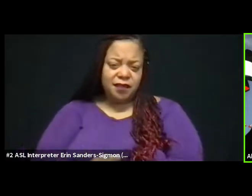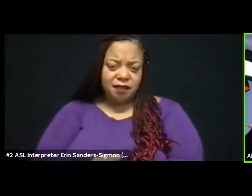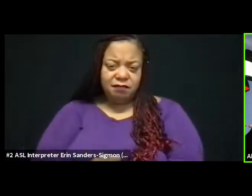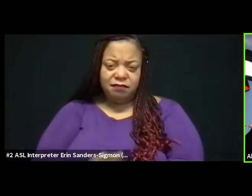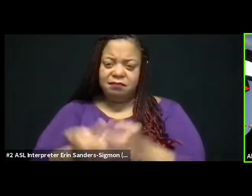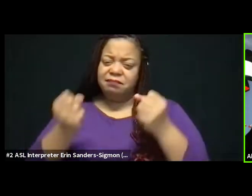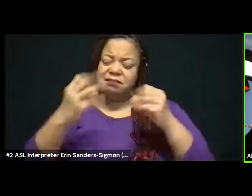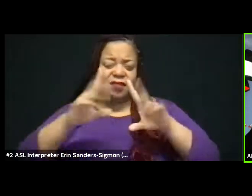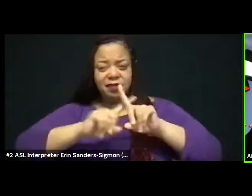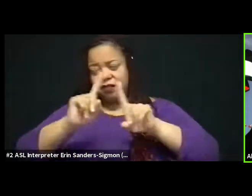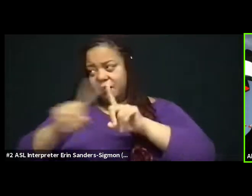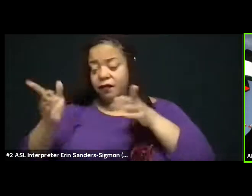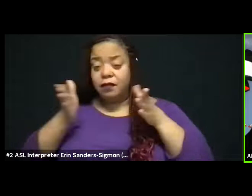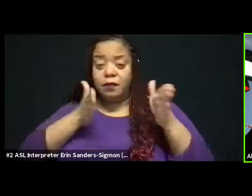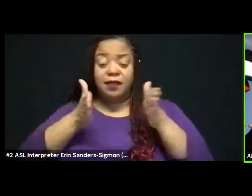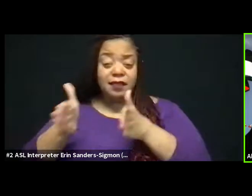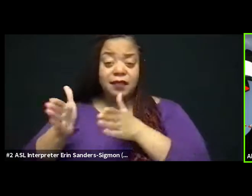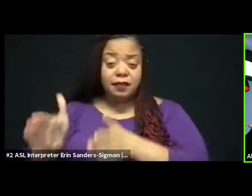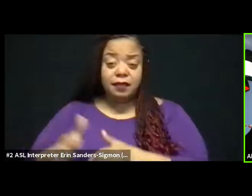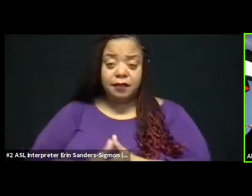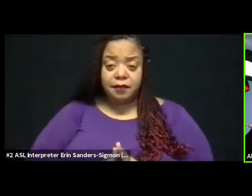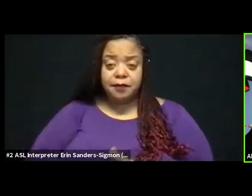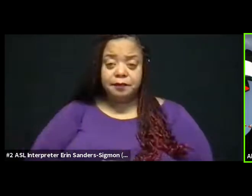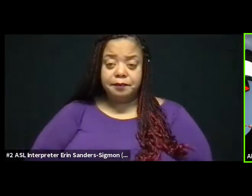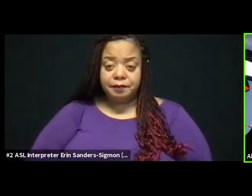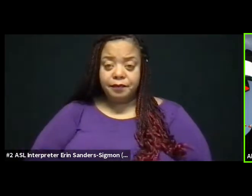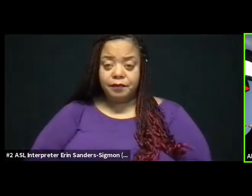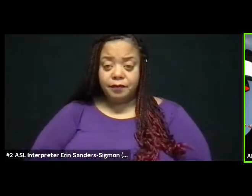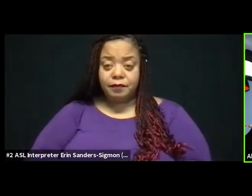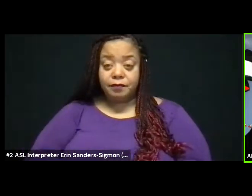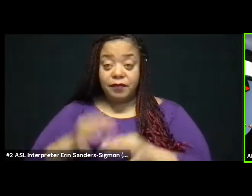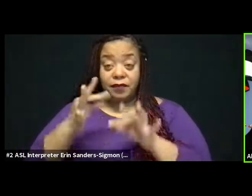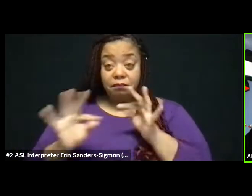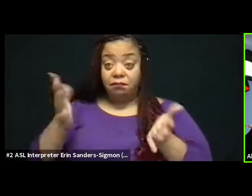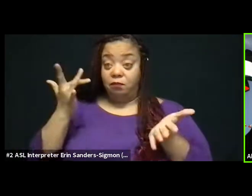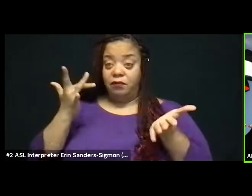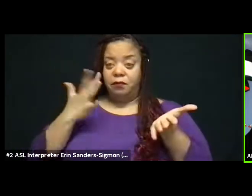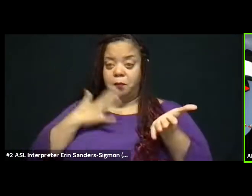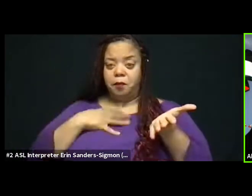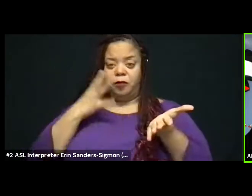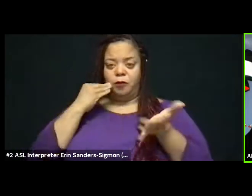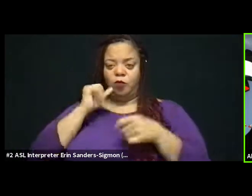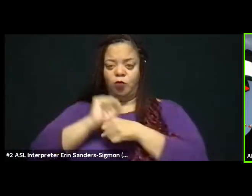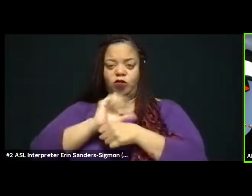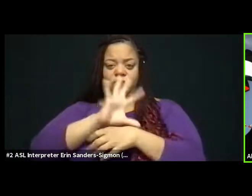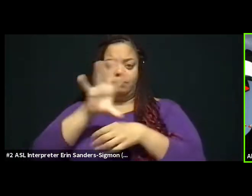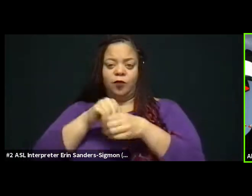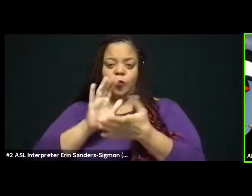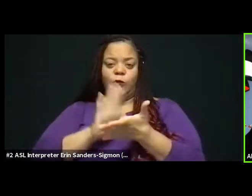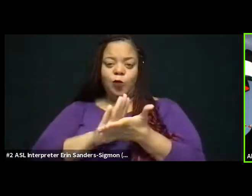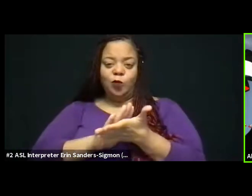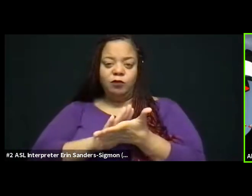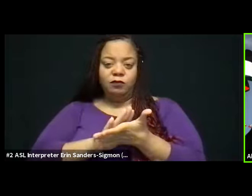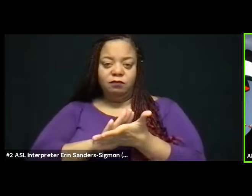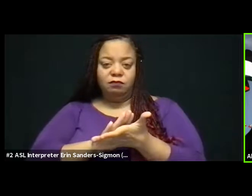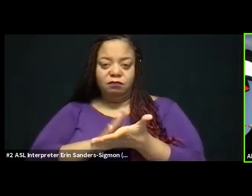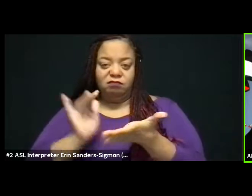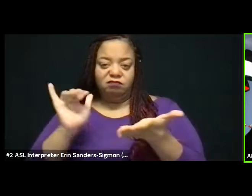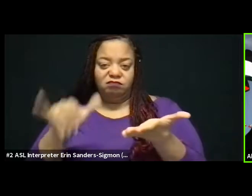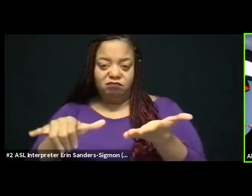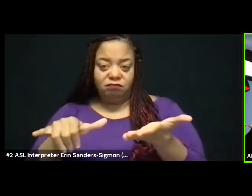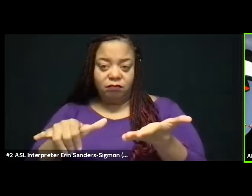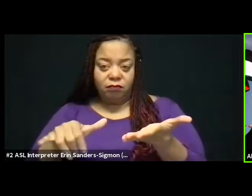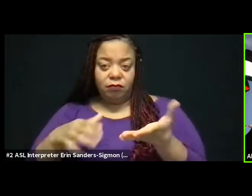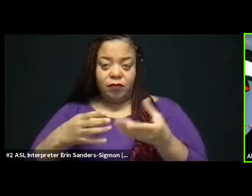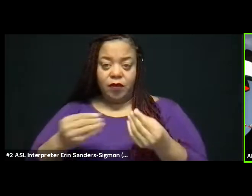Black children and Black families really showed me that abolition is truly the only answer and what will only ever be